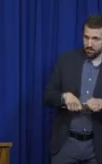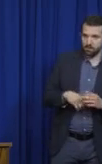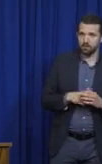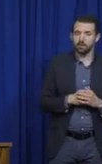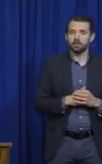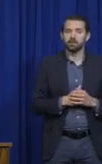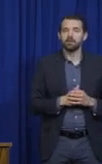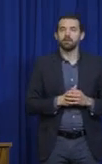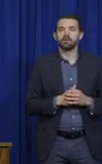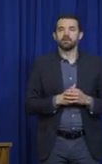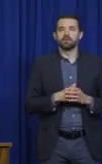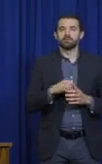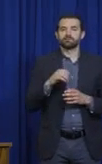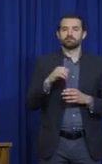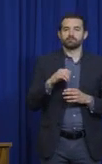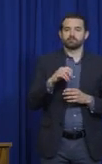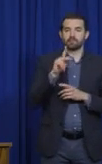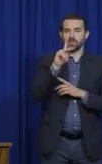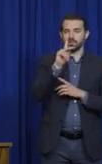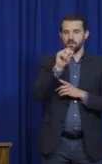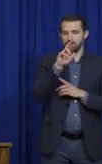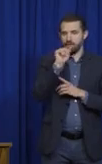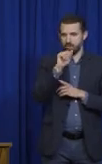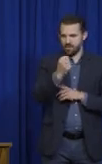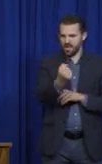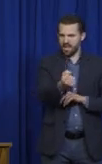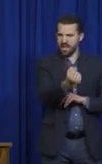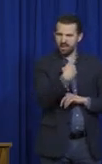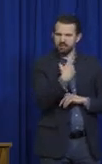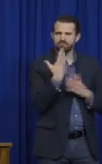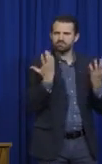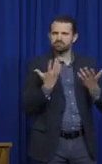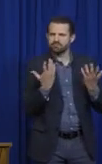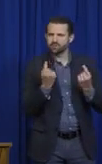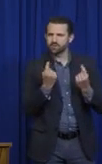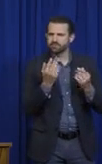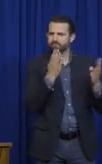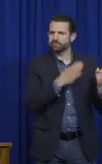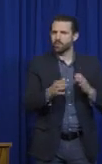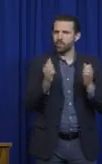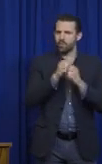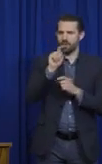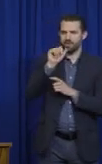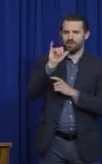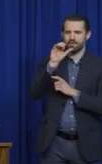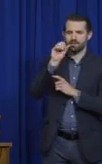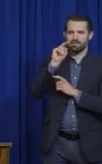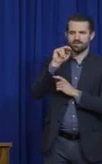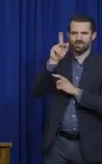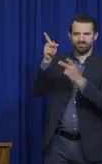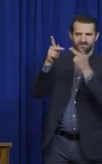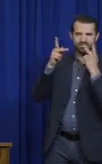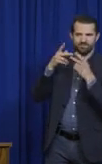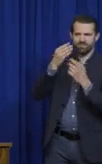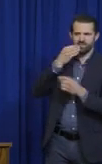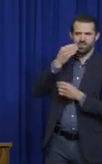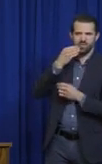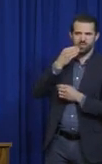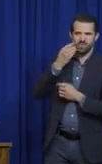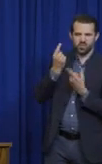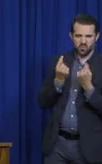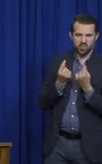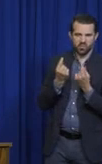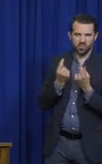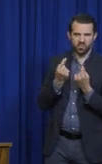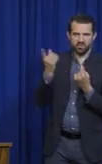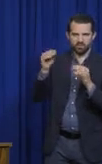around the plan that we that Tyson Foods is implementing in connection with the outbreak there.